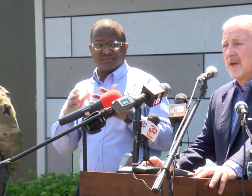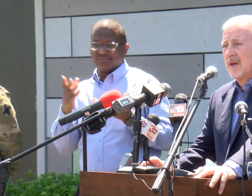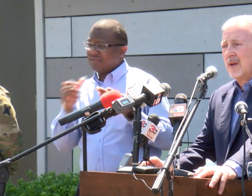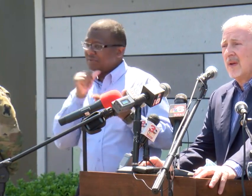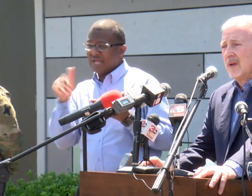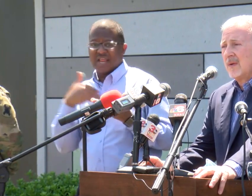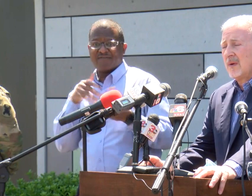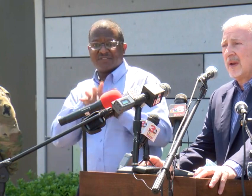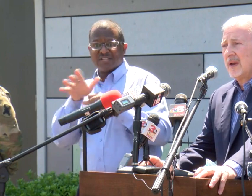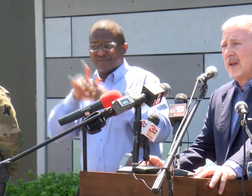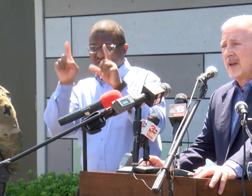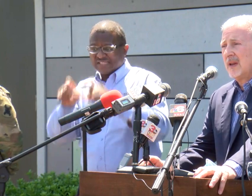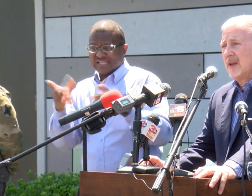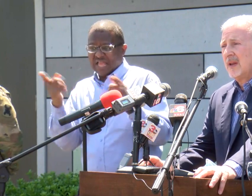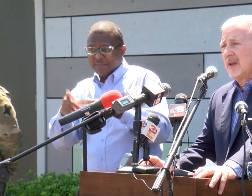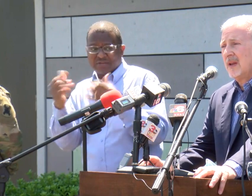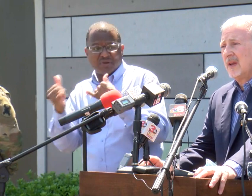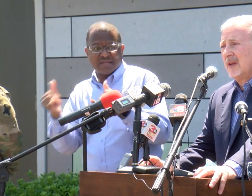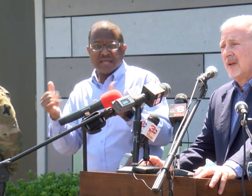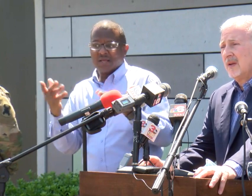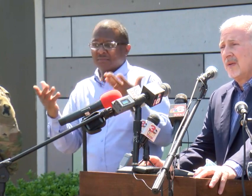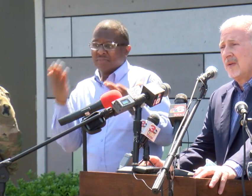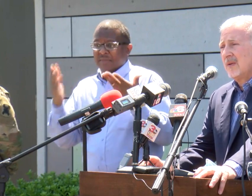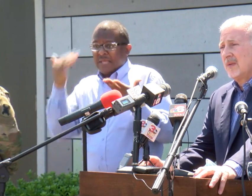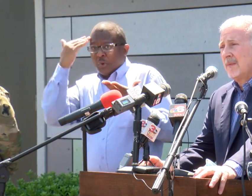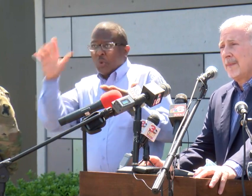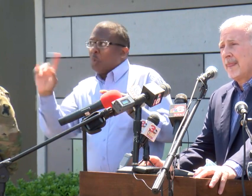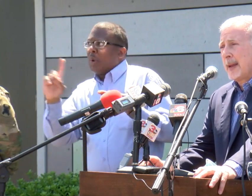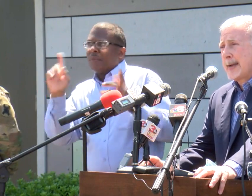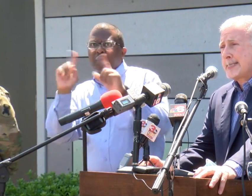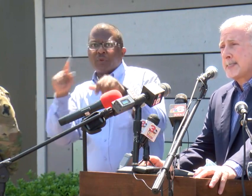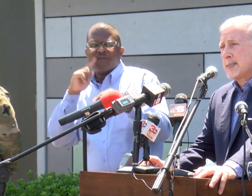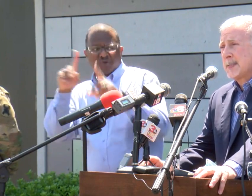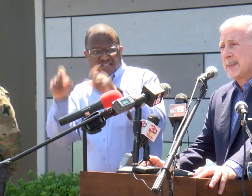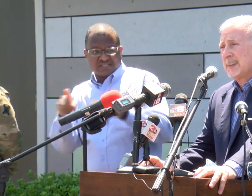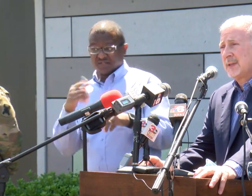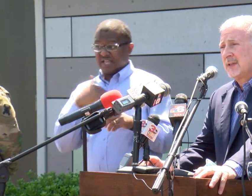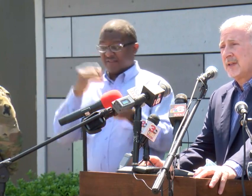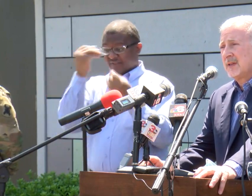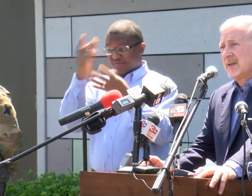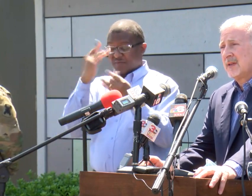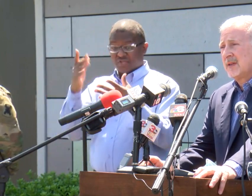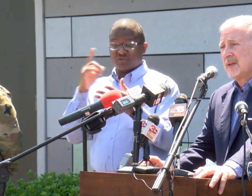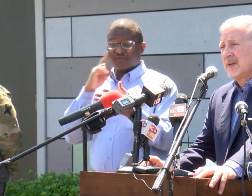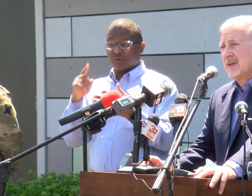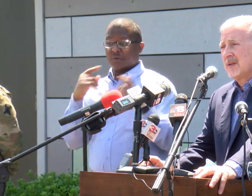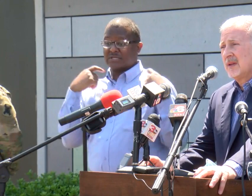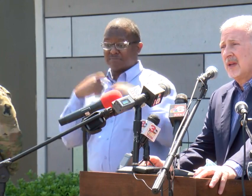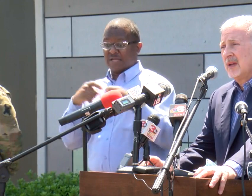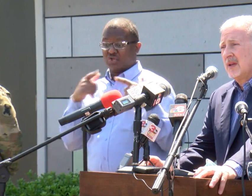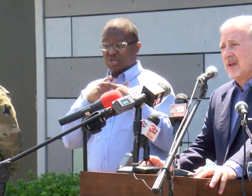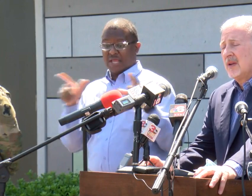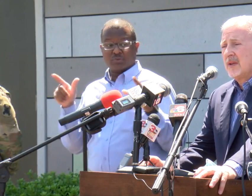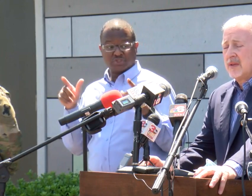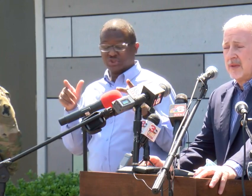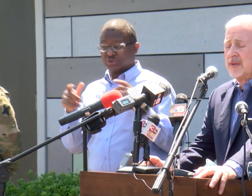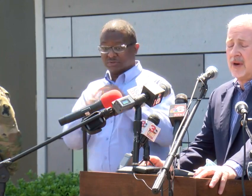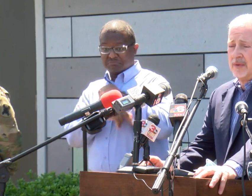testing going on. Right. May not even be aware of sites. Is there information available for our Spanish language community in the parish and the